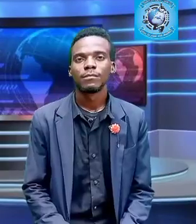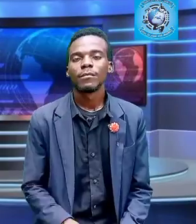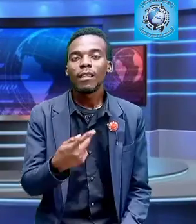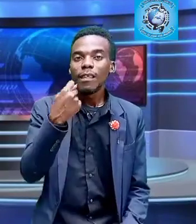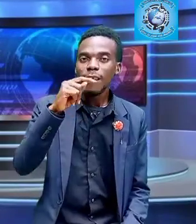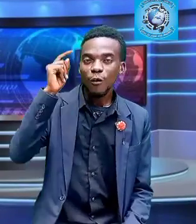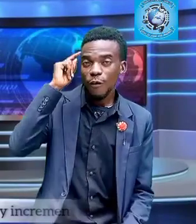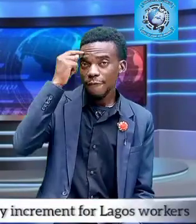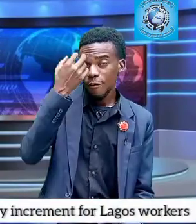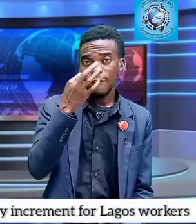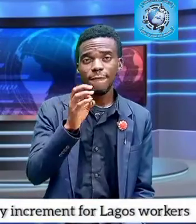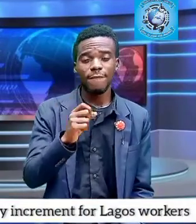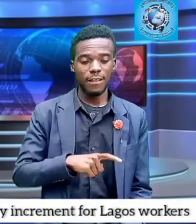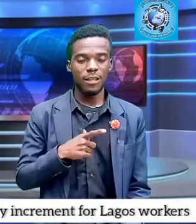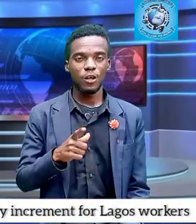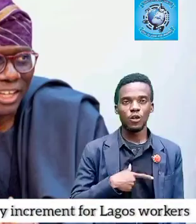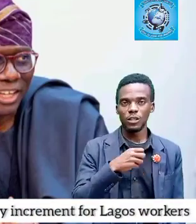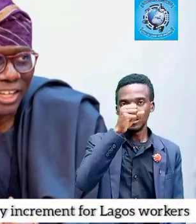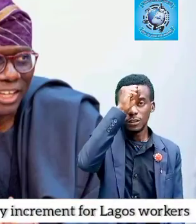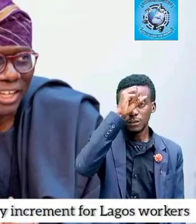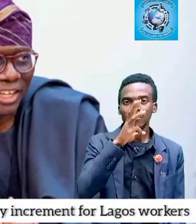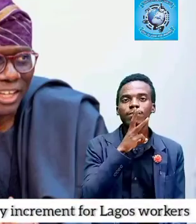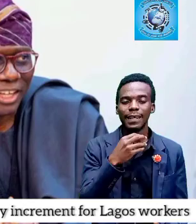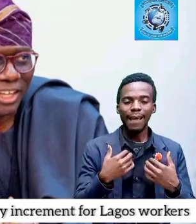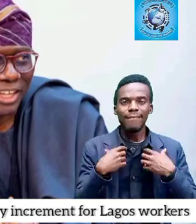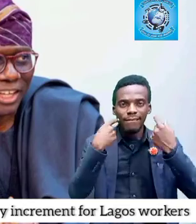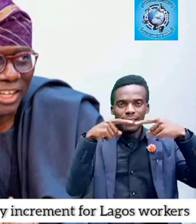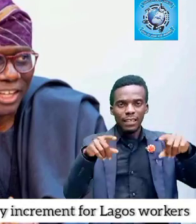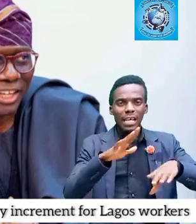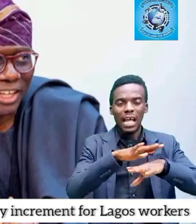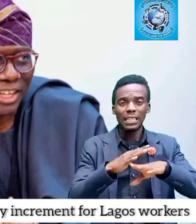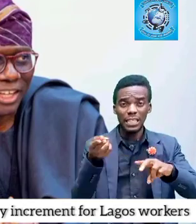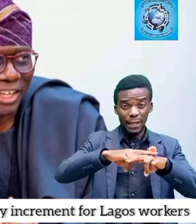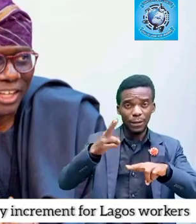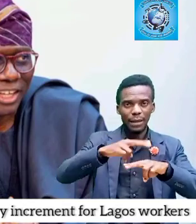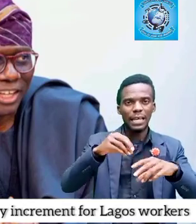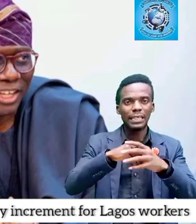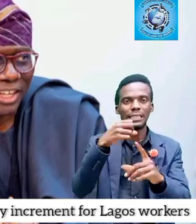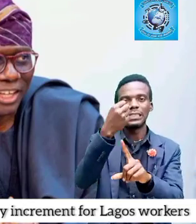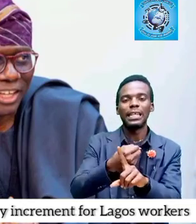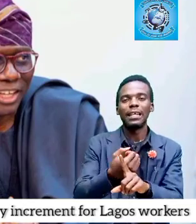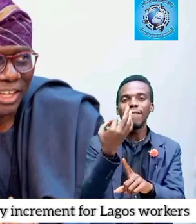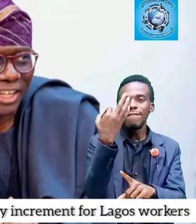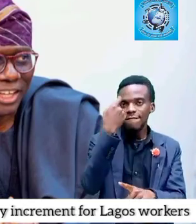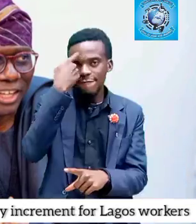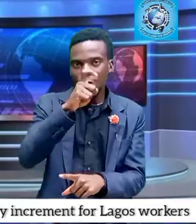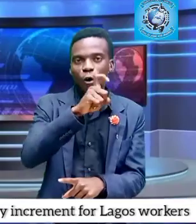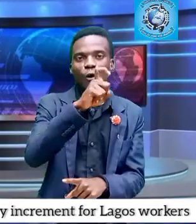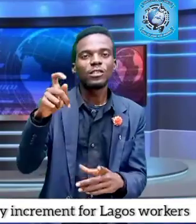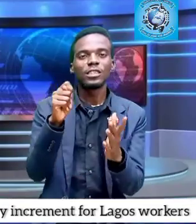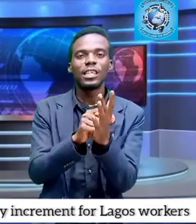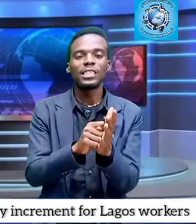The governor of Lagos State, Babajide Sanwo-Olu, has announced an increment in the salaries for